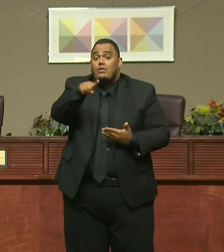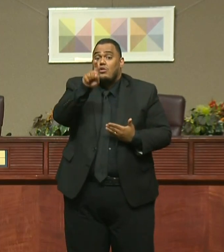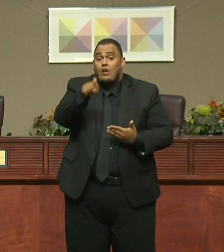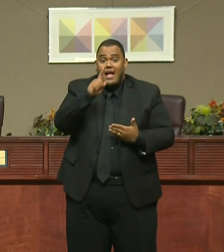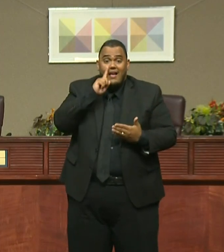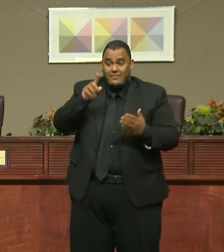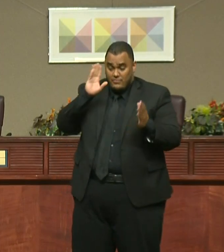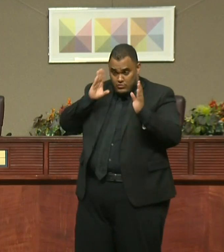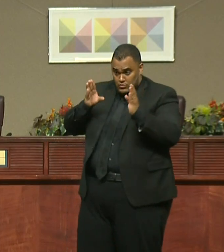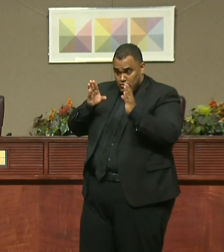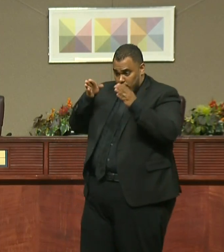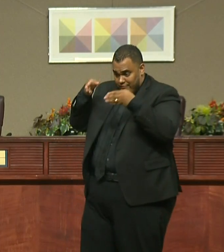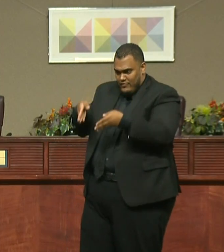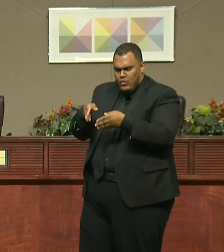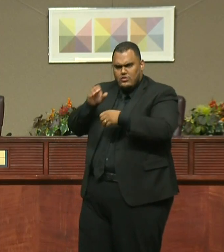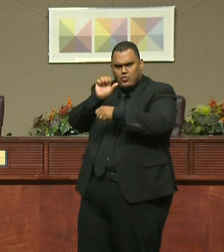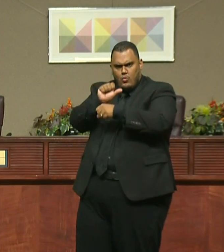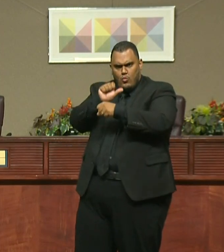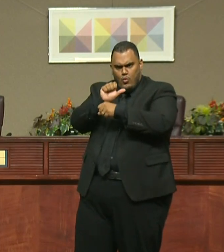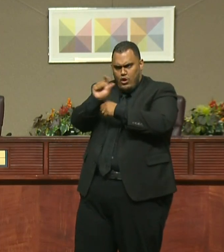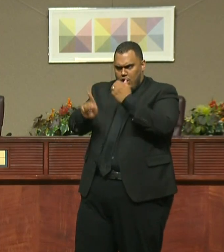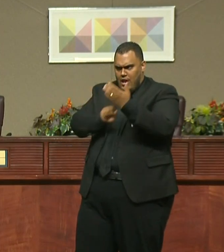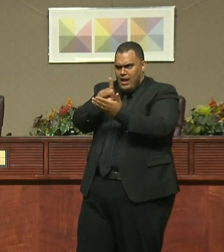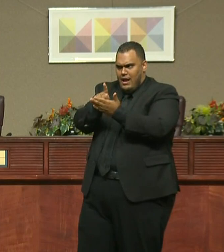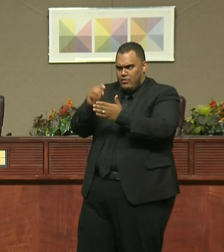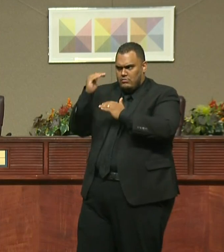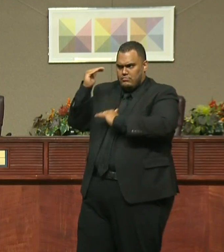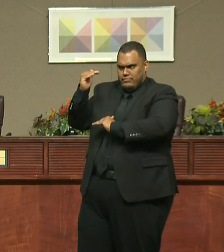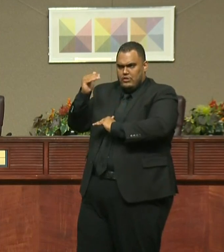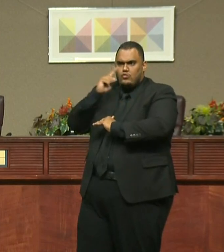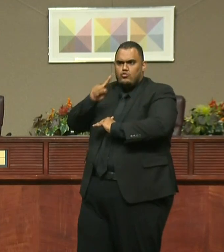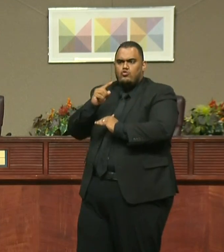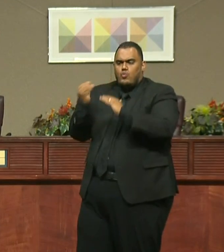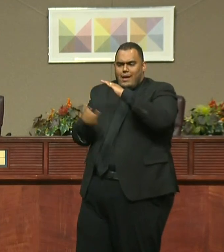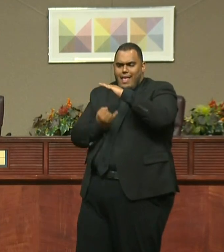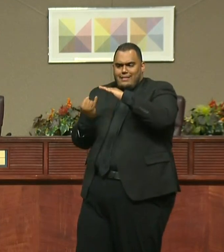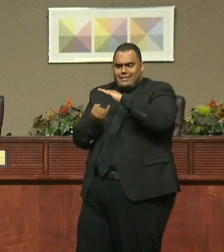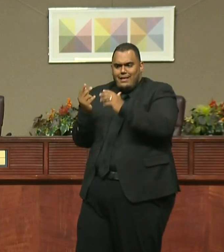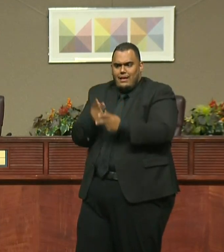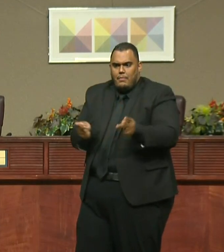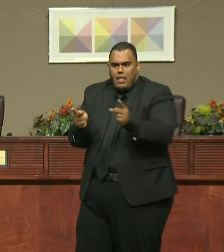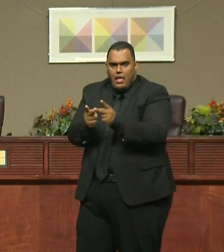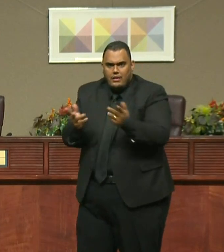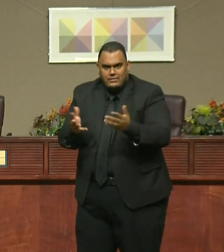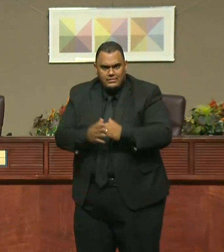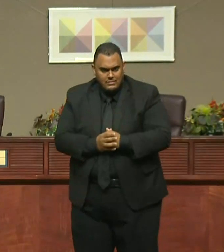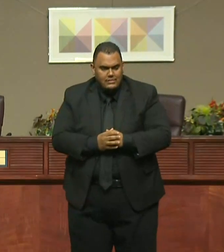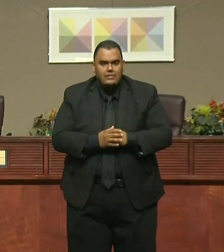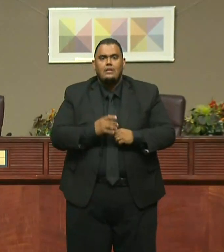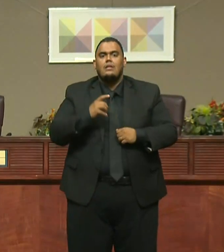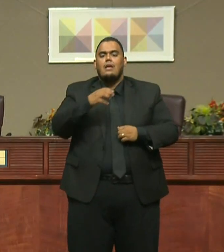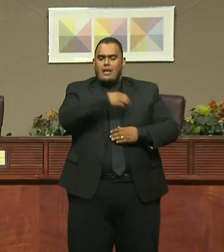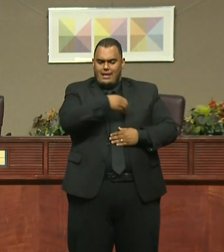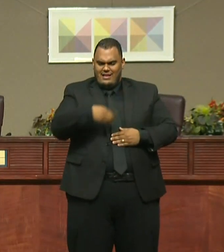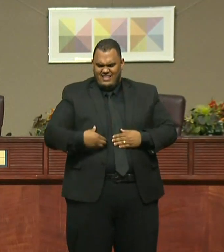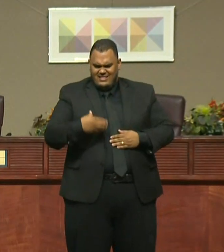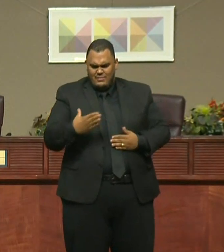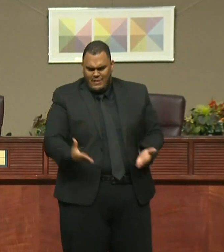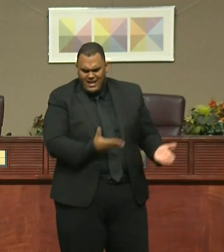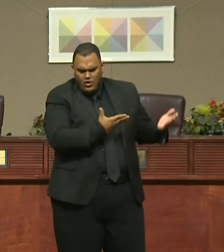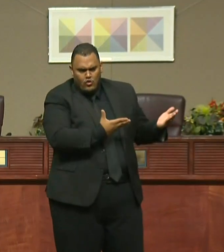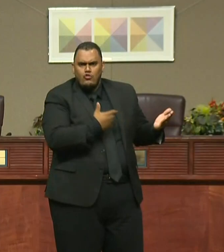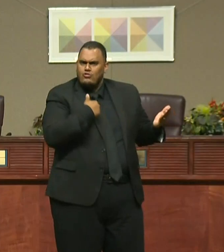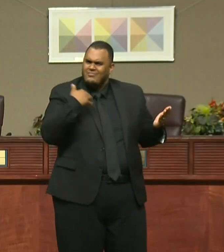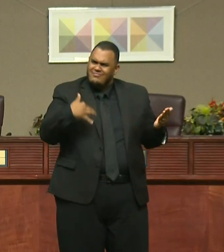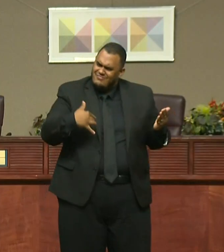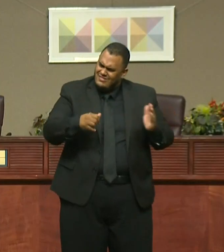congregated space. And the mayor has been very adamant about reinforcing